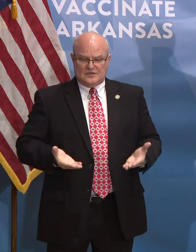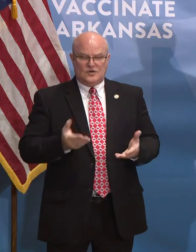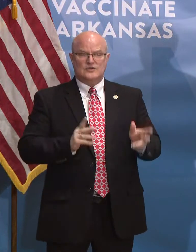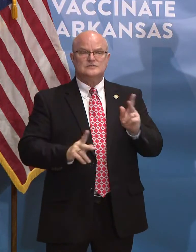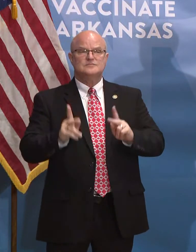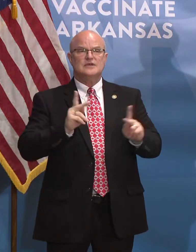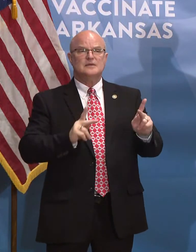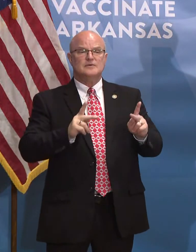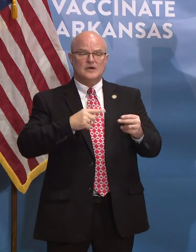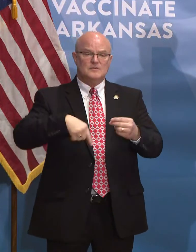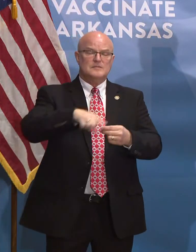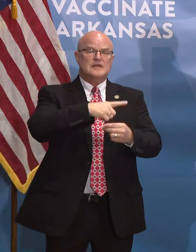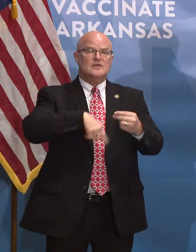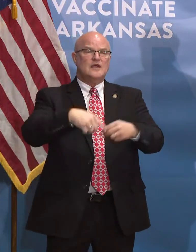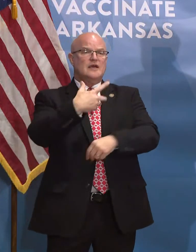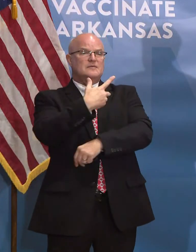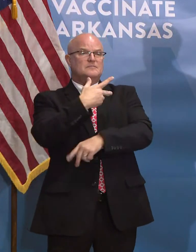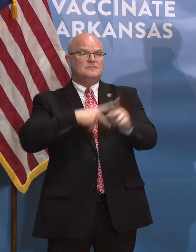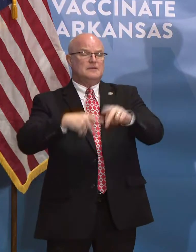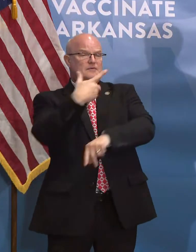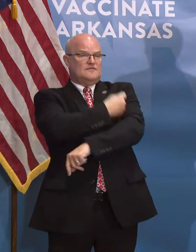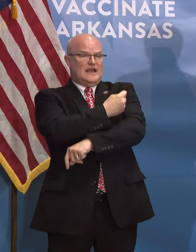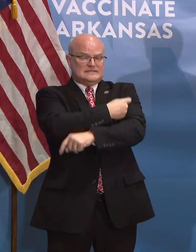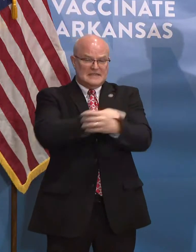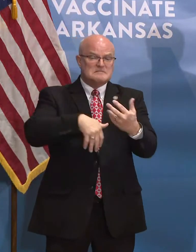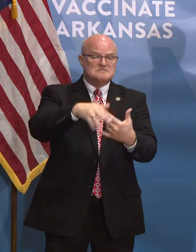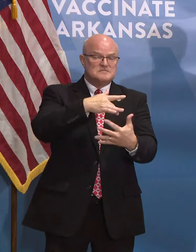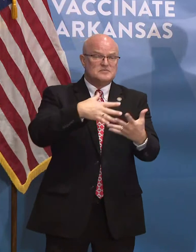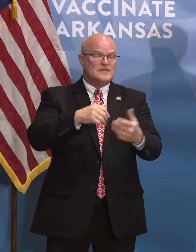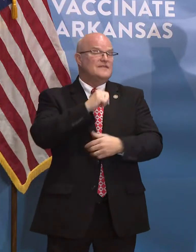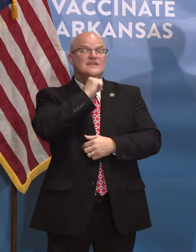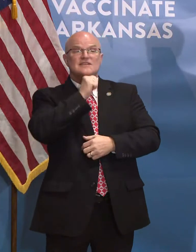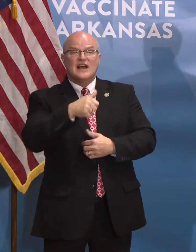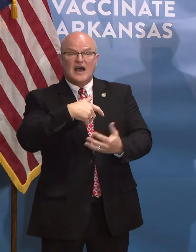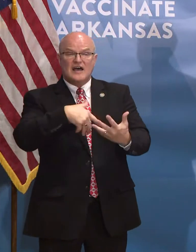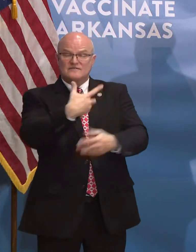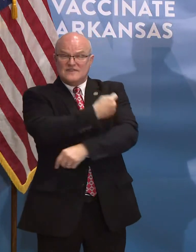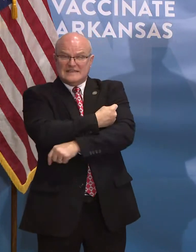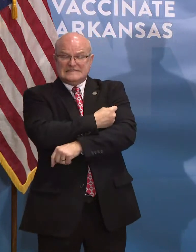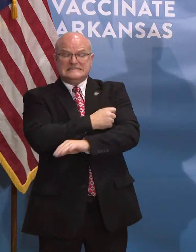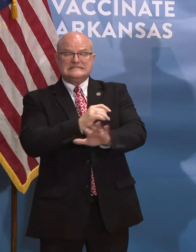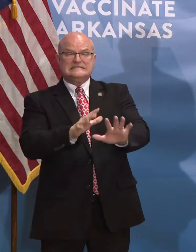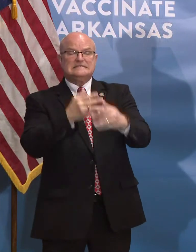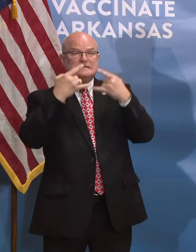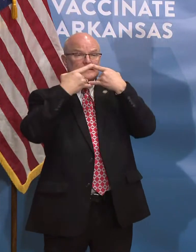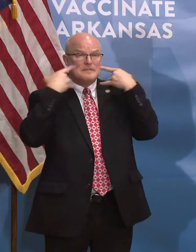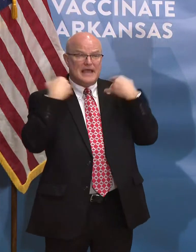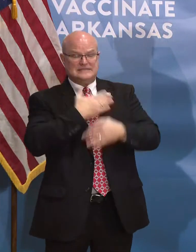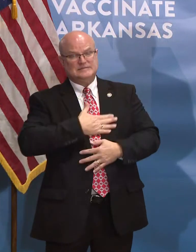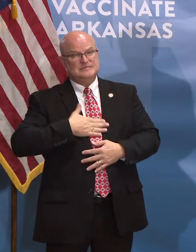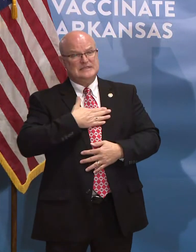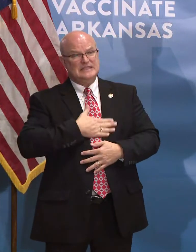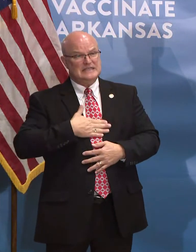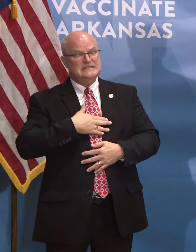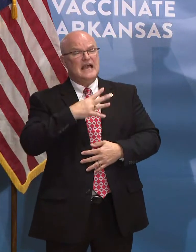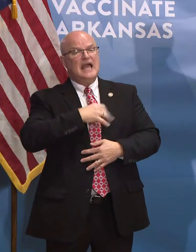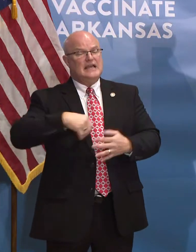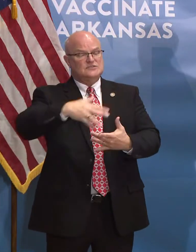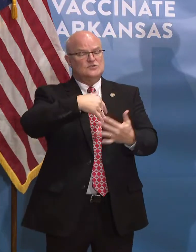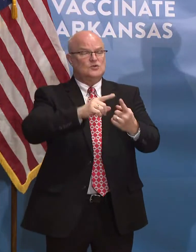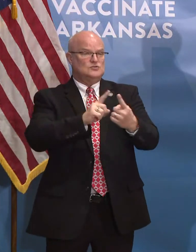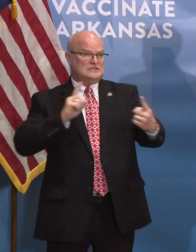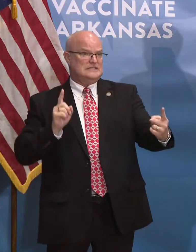to be around vaccinated people. If they're not vaccinated, everybody should wear a mask, and they should